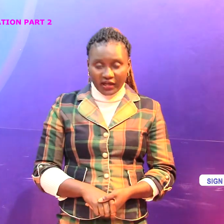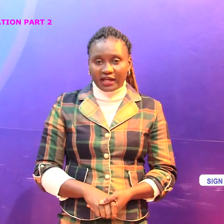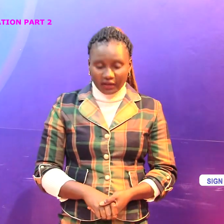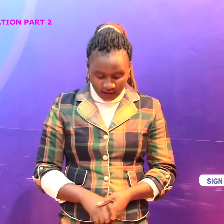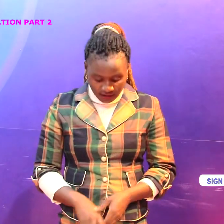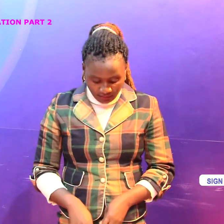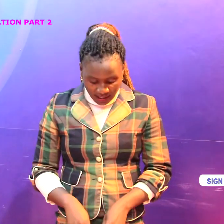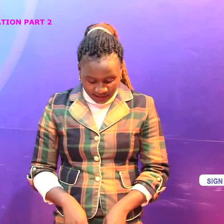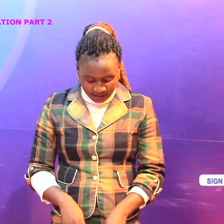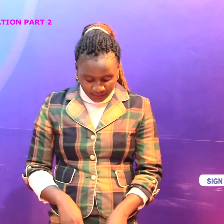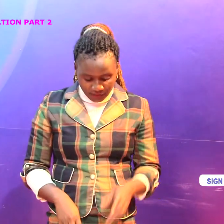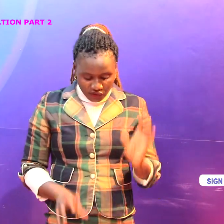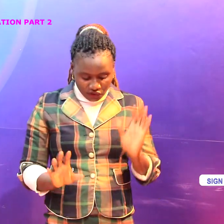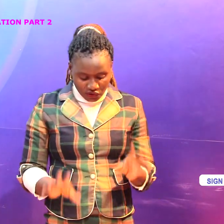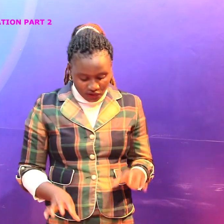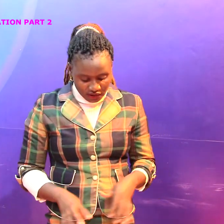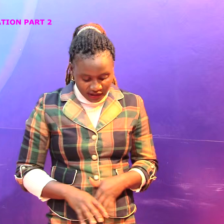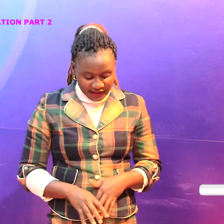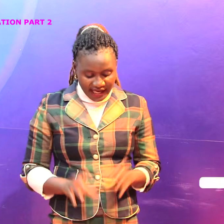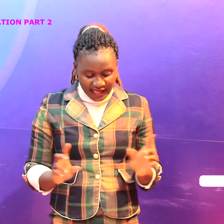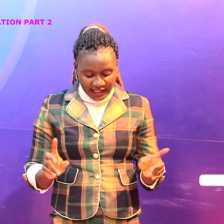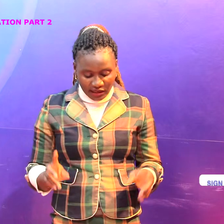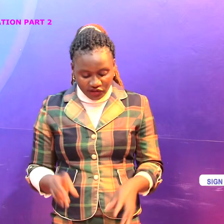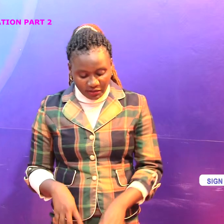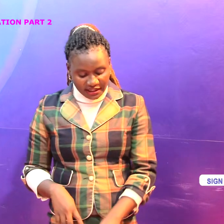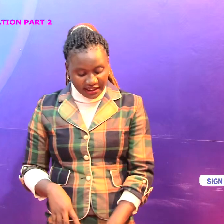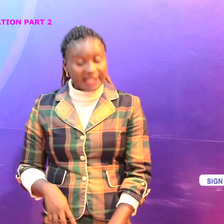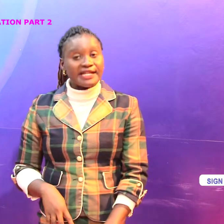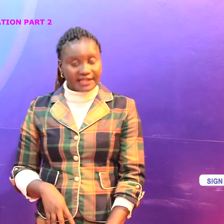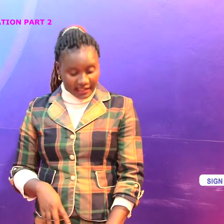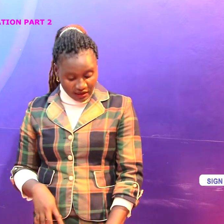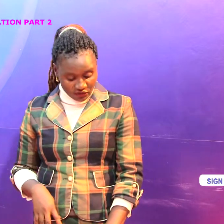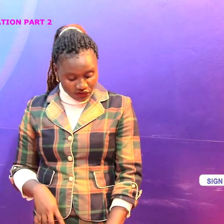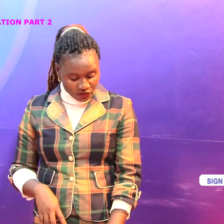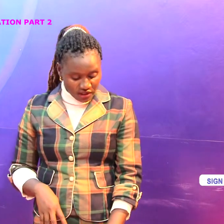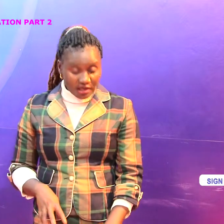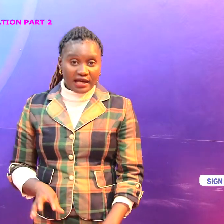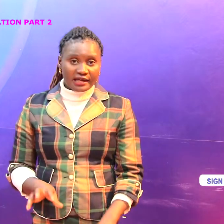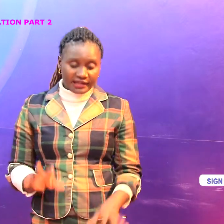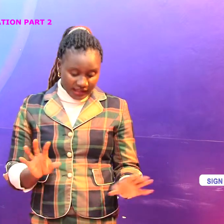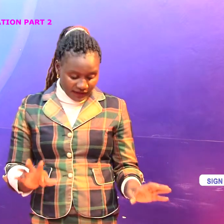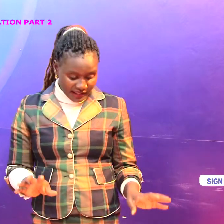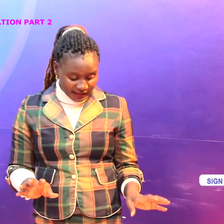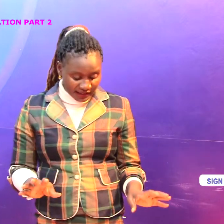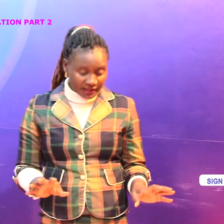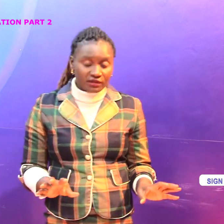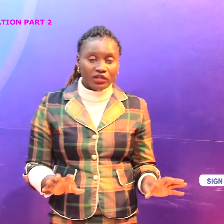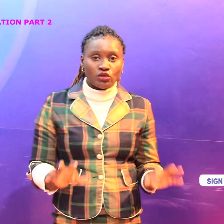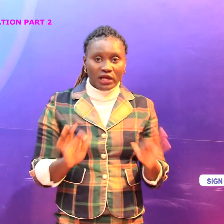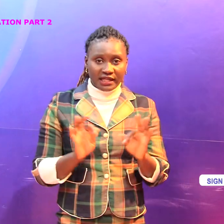very and but. So this is the other language part in Kenya Sign Language. So I just give you a sentence so that you can understand